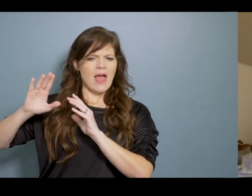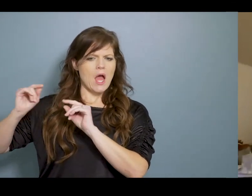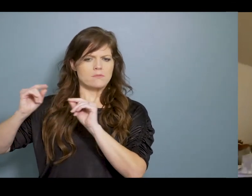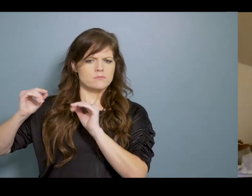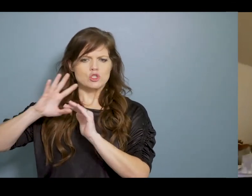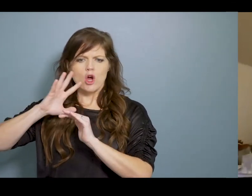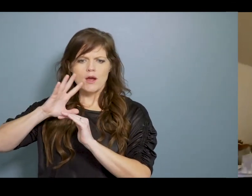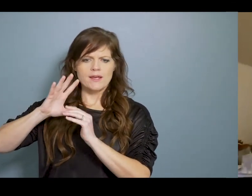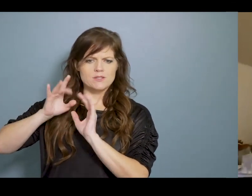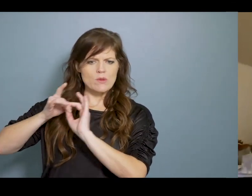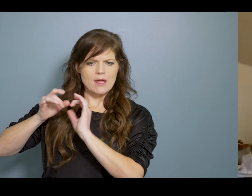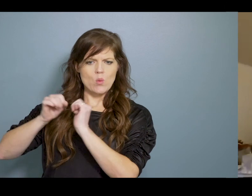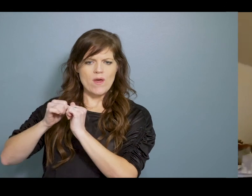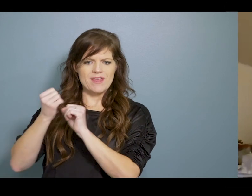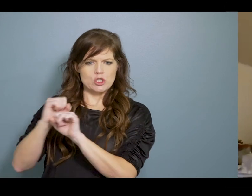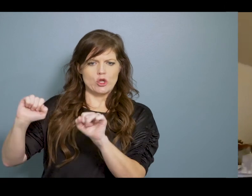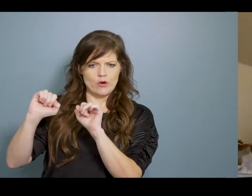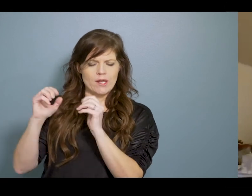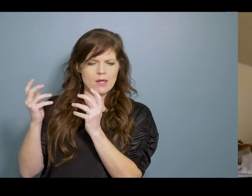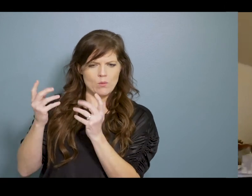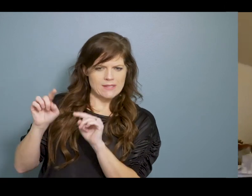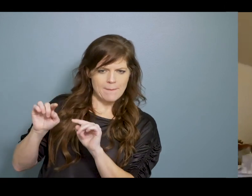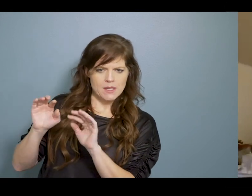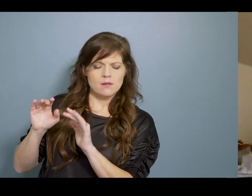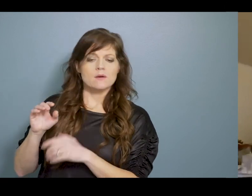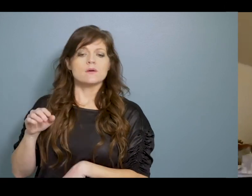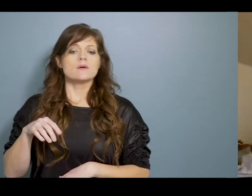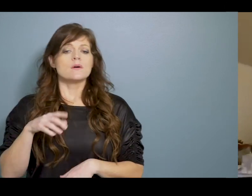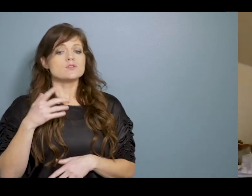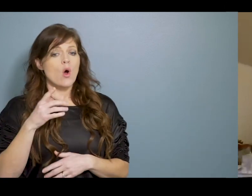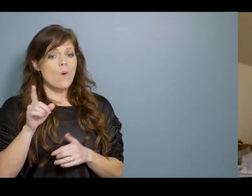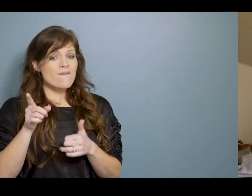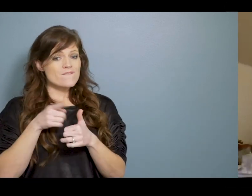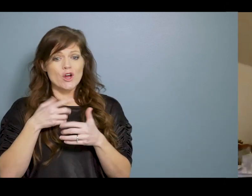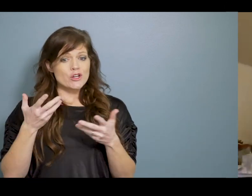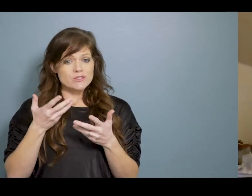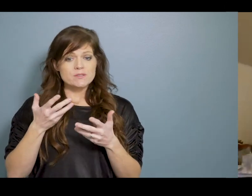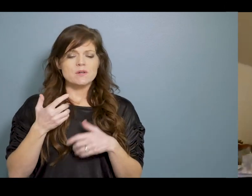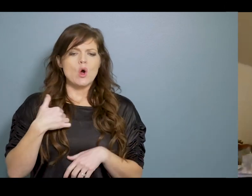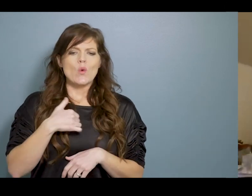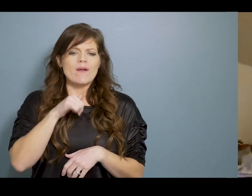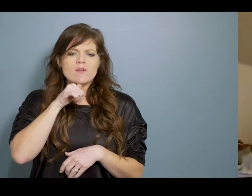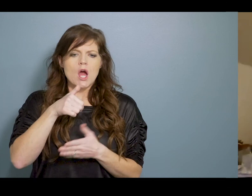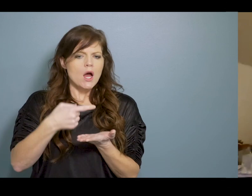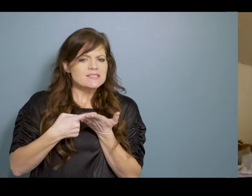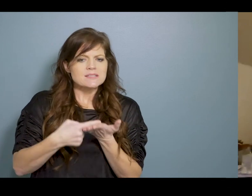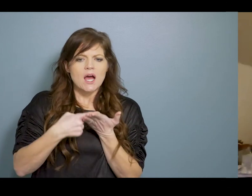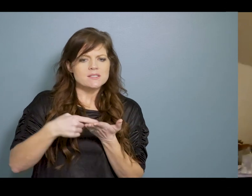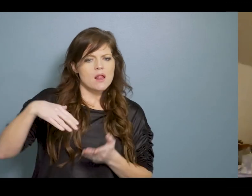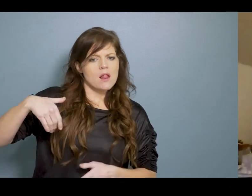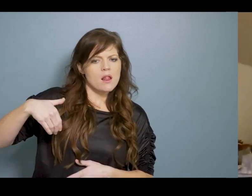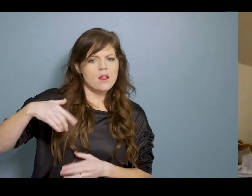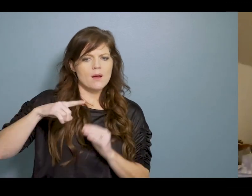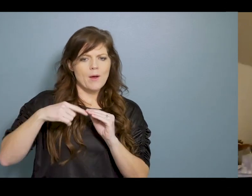security level. First of all, we really haven't had conversations about any kind